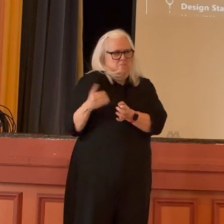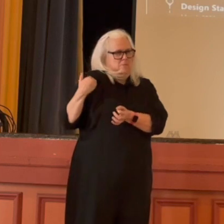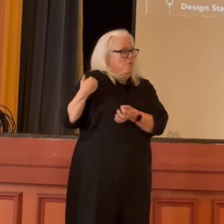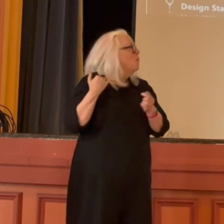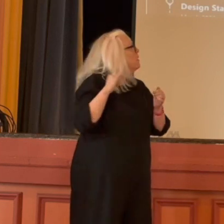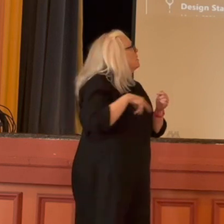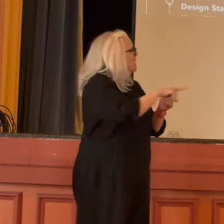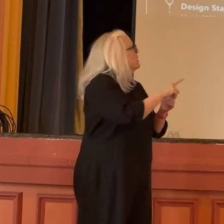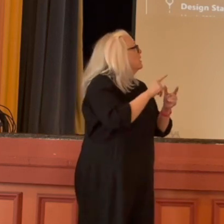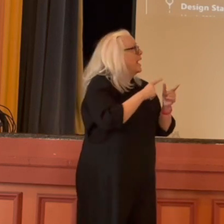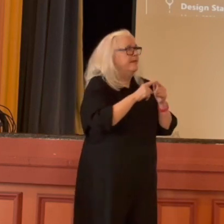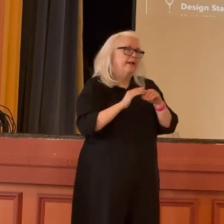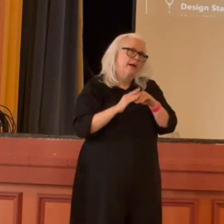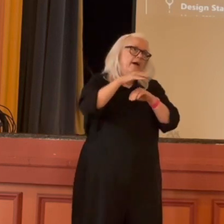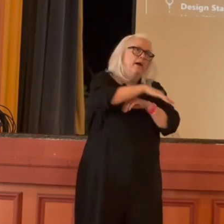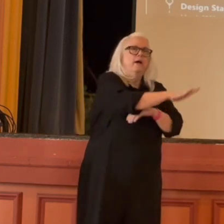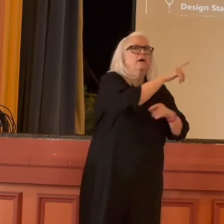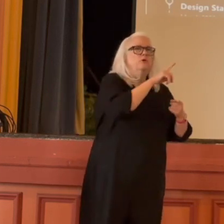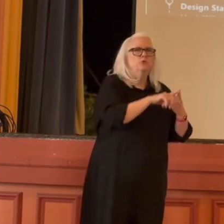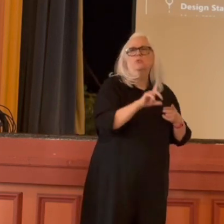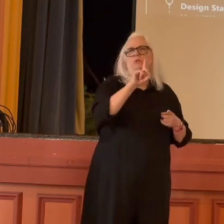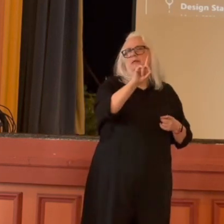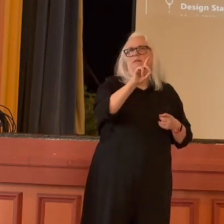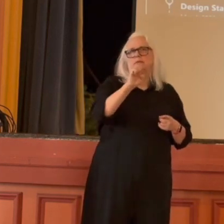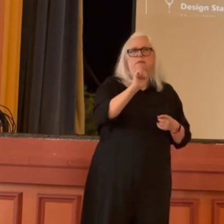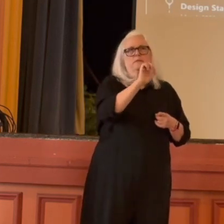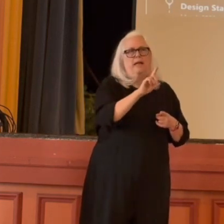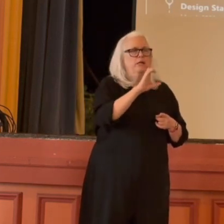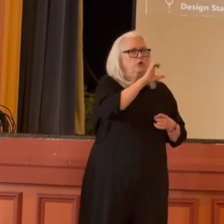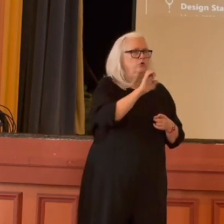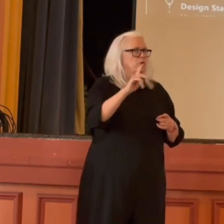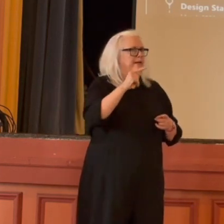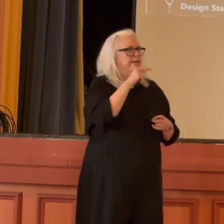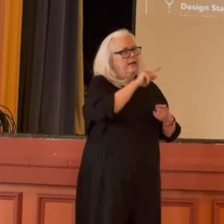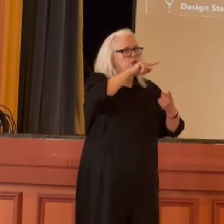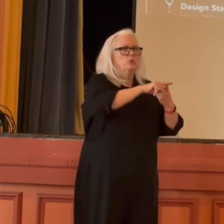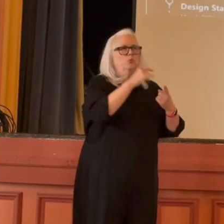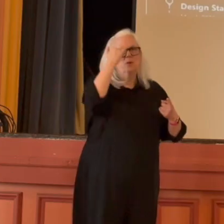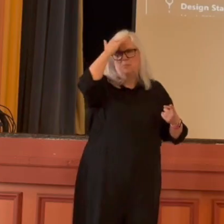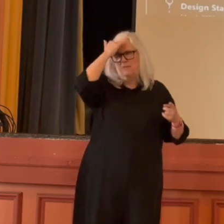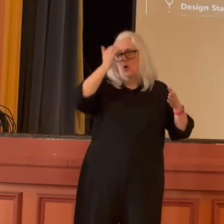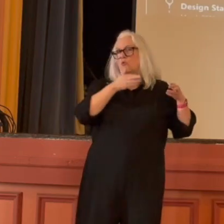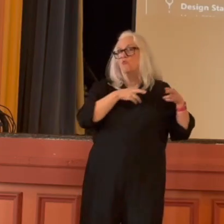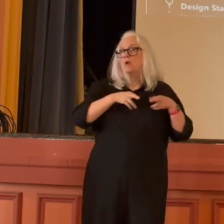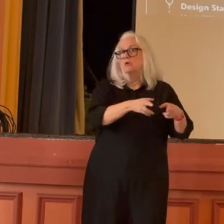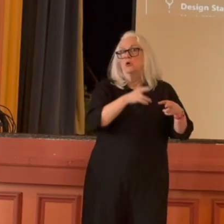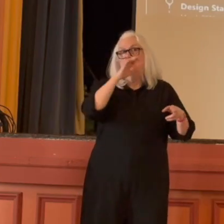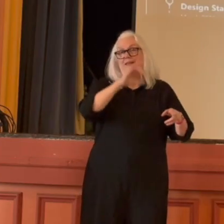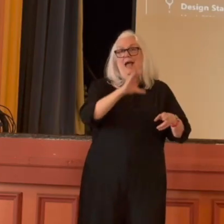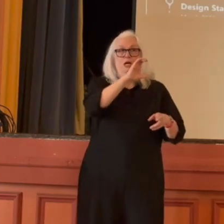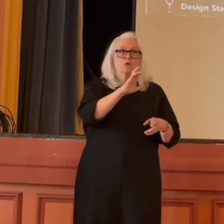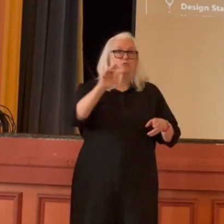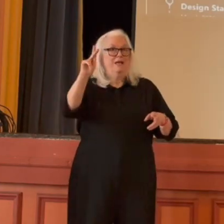Dead Creek out here, out to the Buffalo River. And hopefully Dead Creek will be a little less